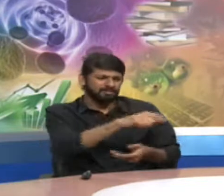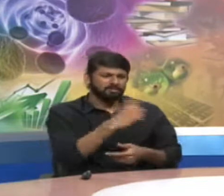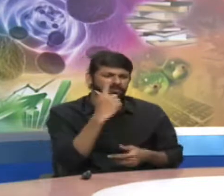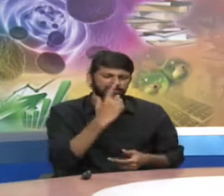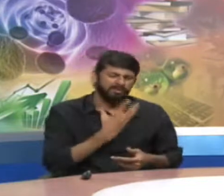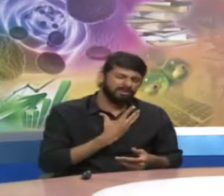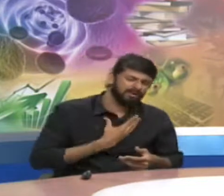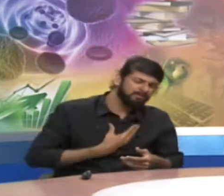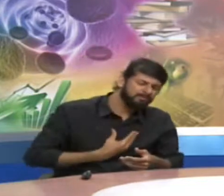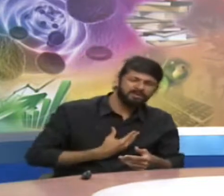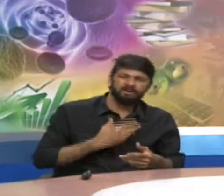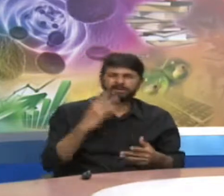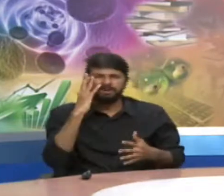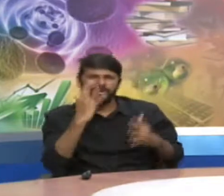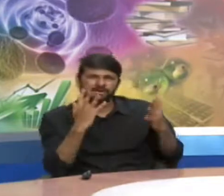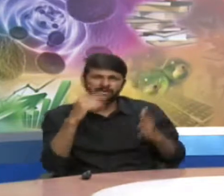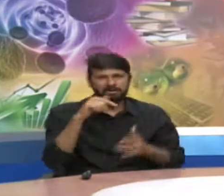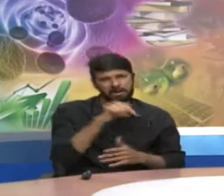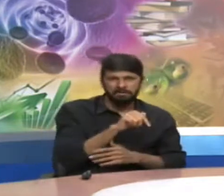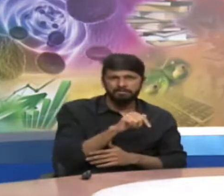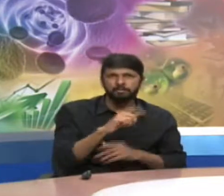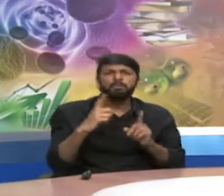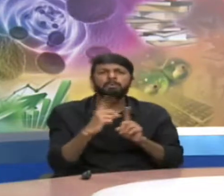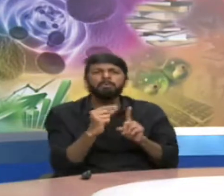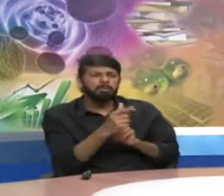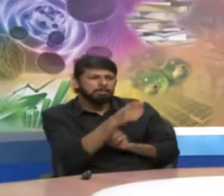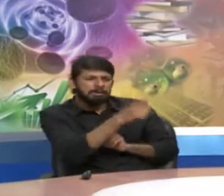Question number 4, what are the attendants doing?